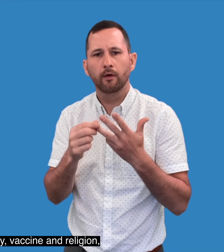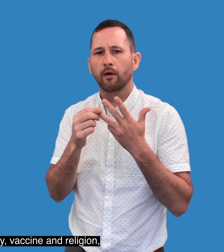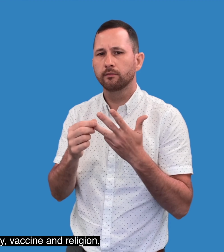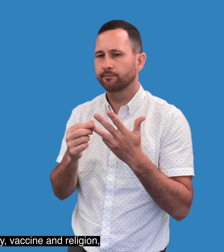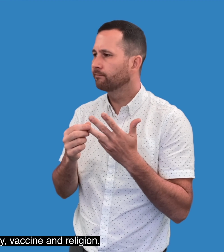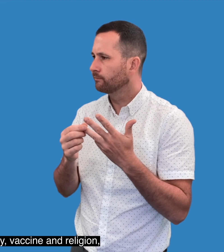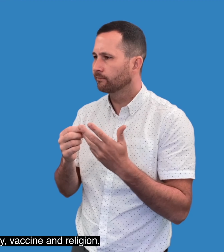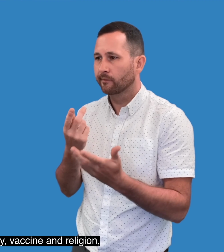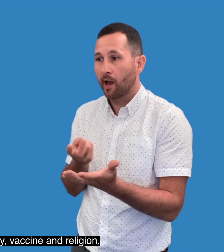Vaccine and religion.